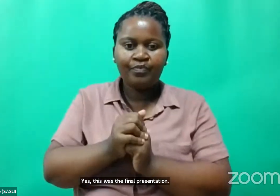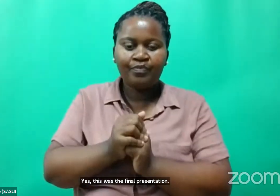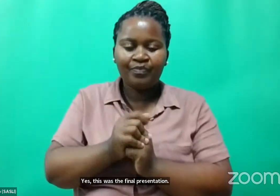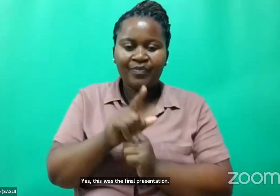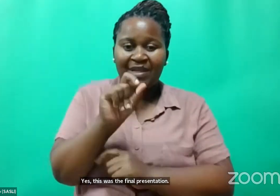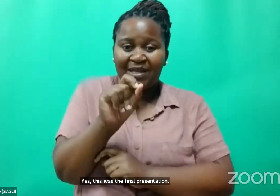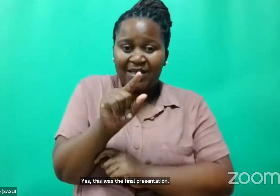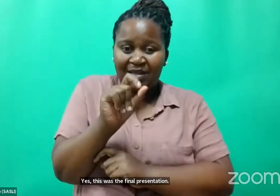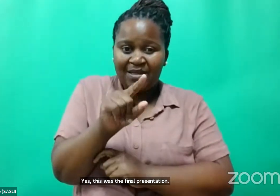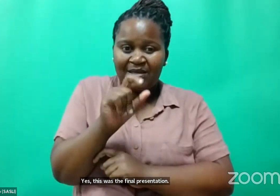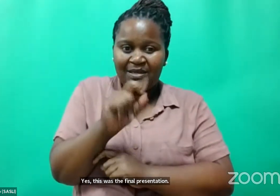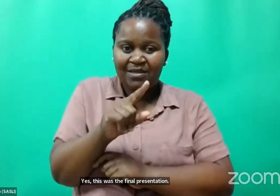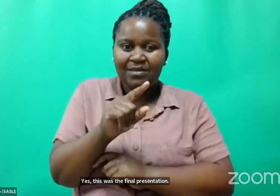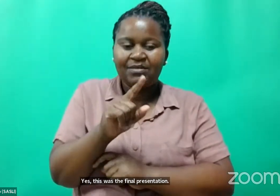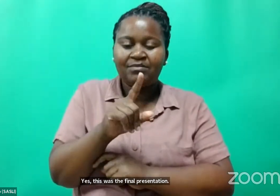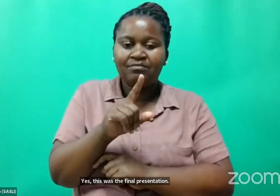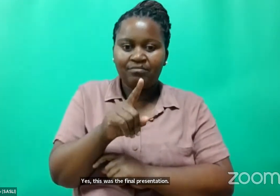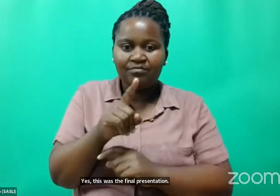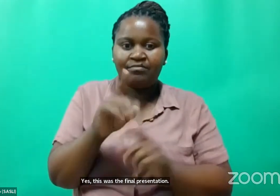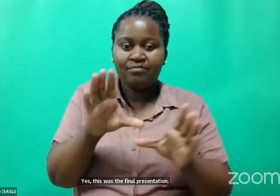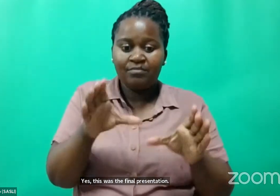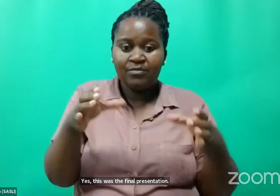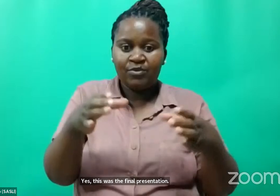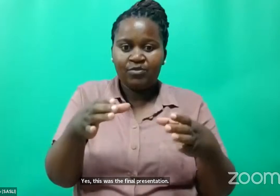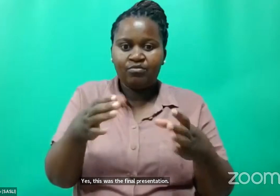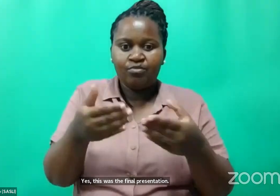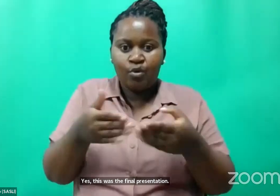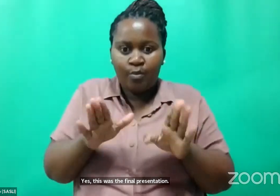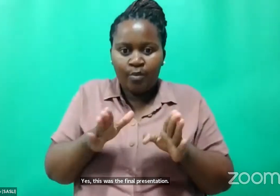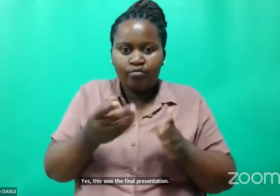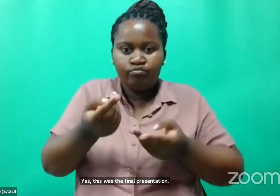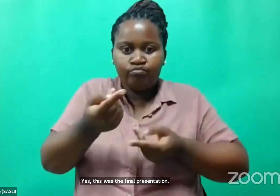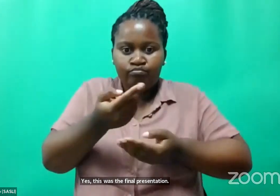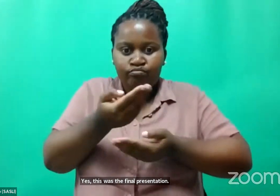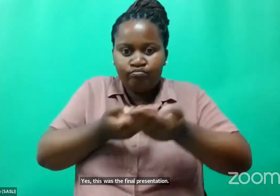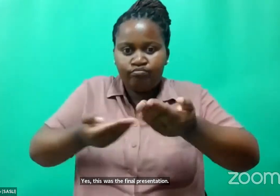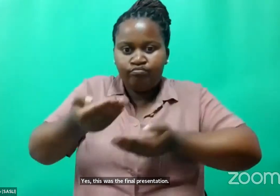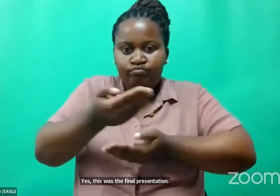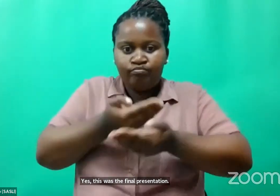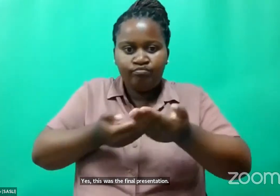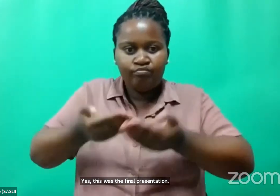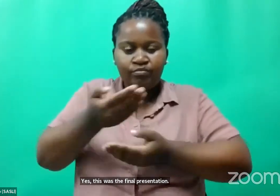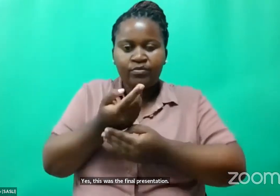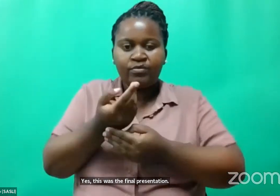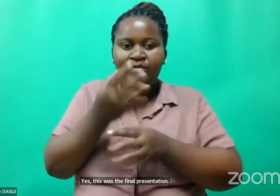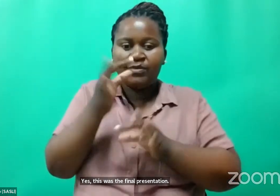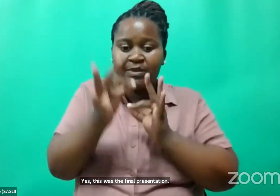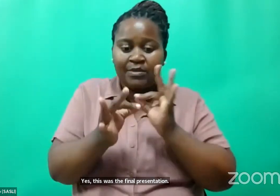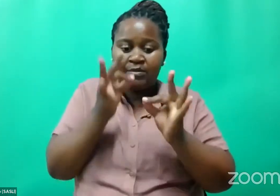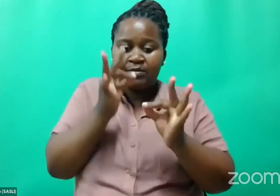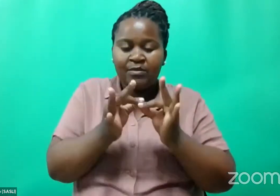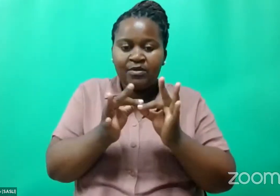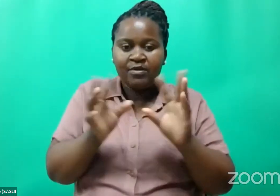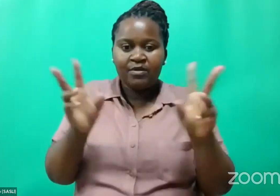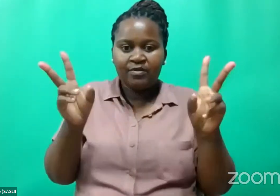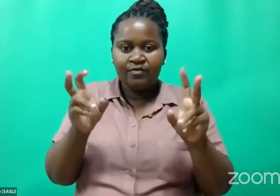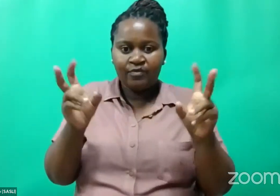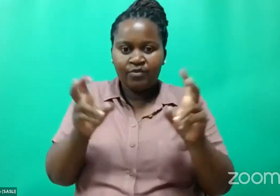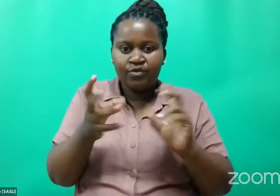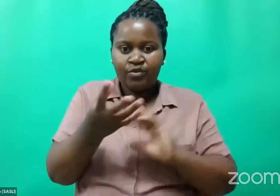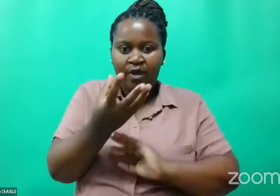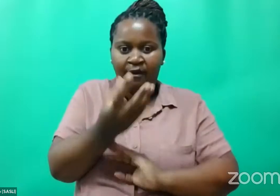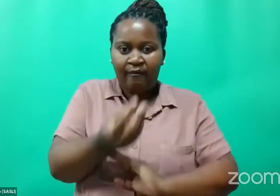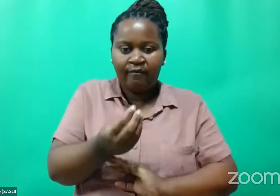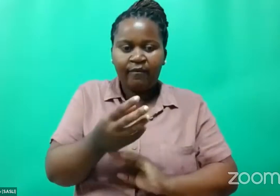of sessions that open up dialogues for actively engaging on specific issues that we are confronted with. You know,